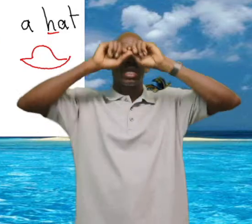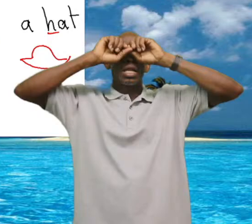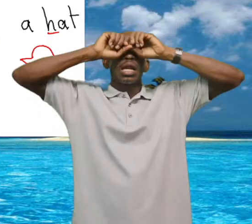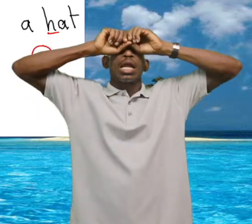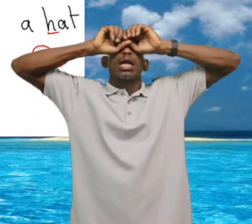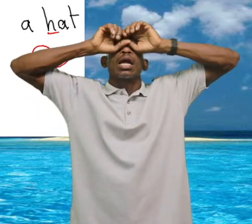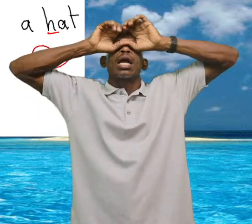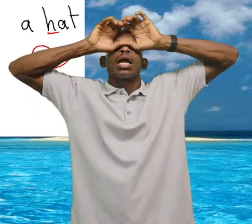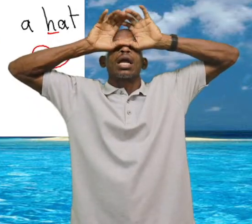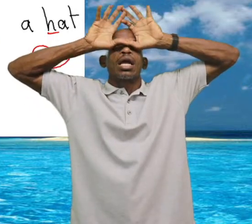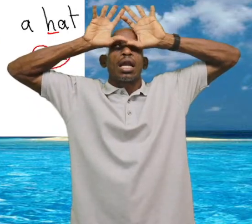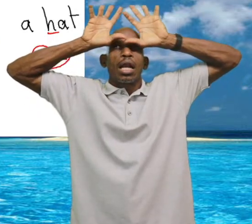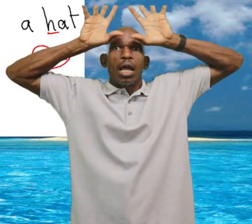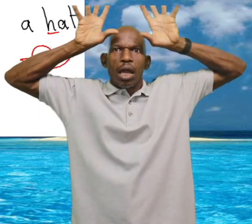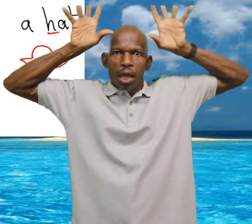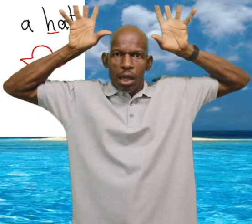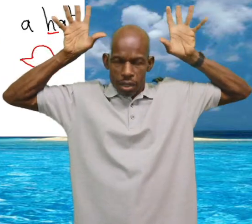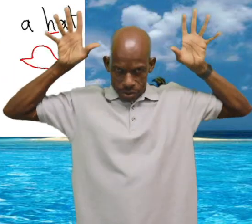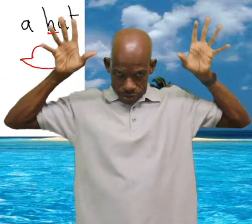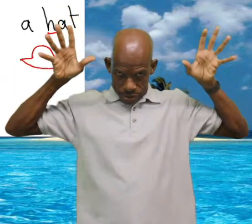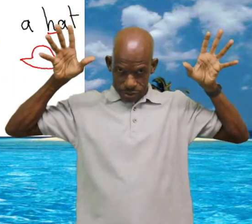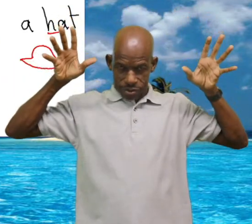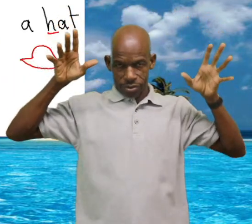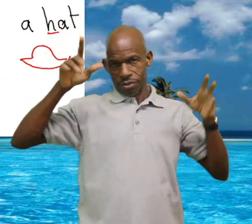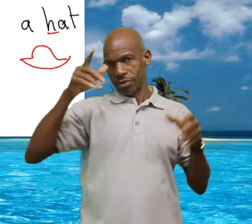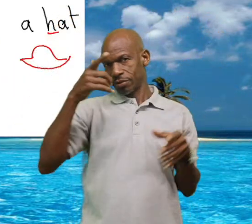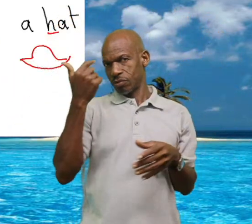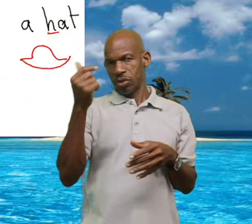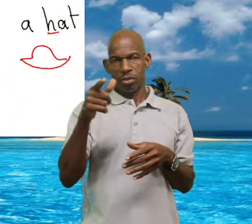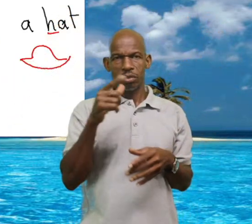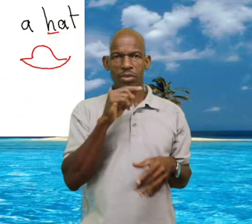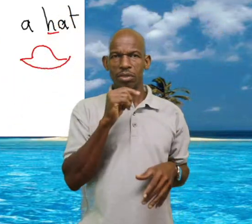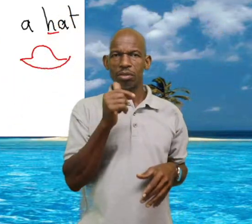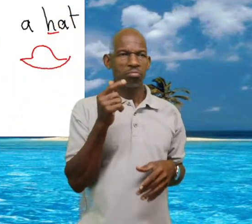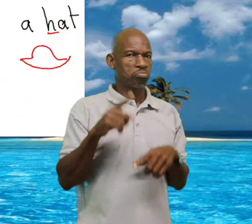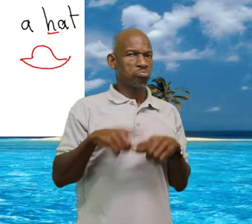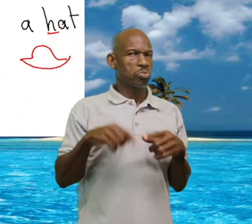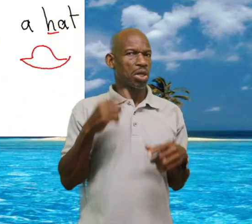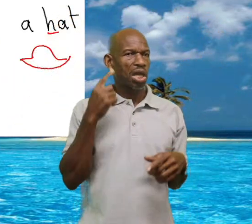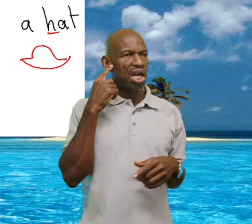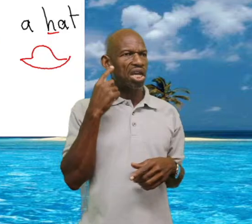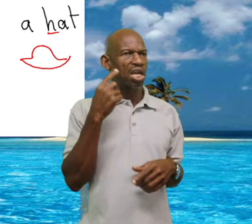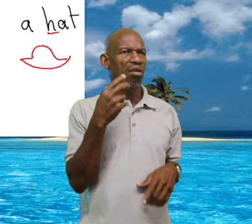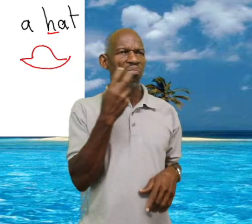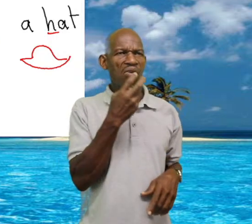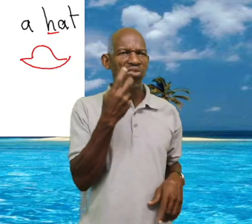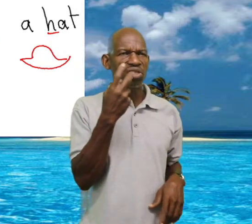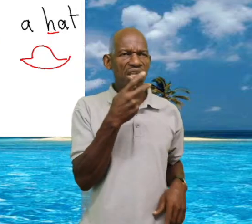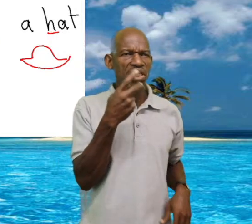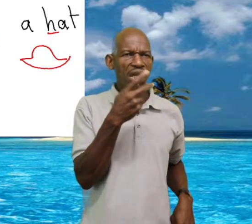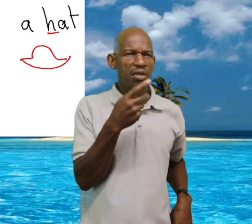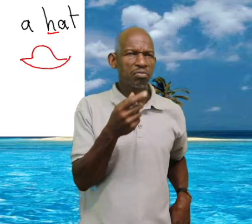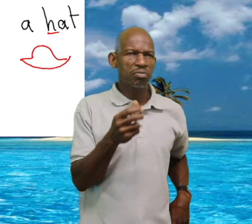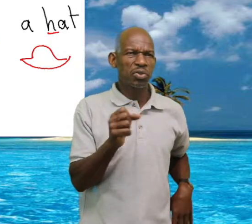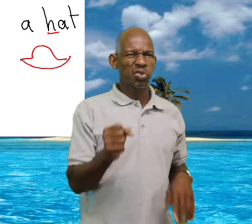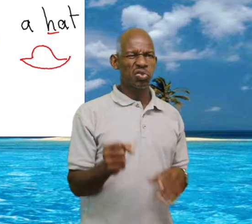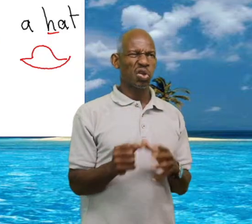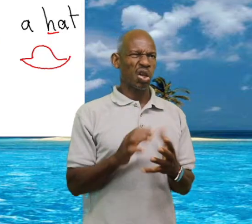slowly, right? Because a deaf person cannot hear. So therefore, what we will do as we go from level